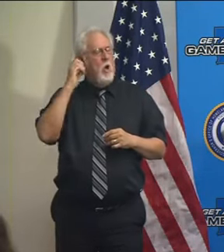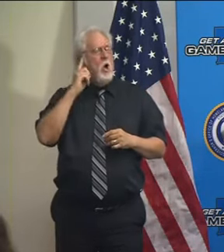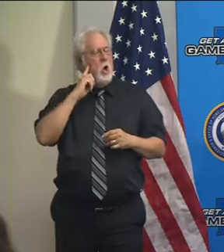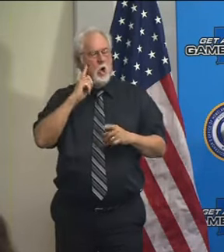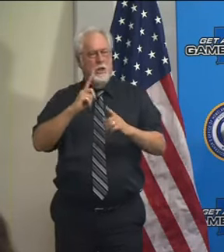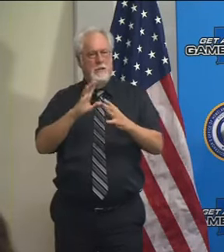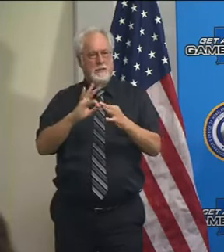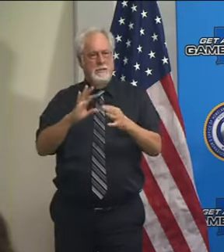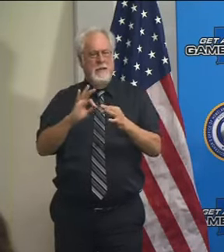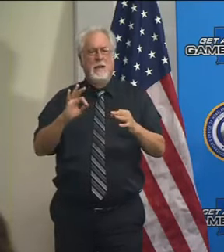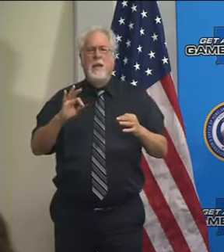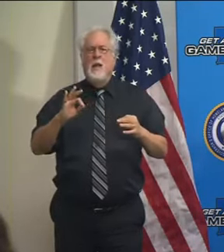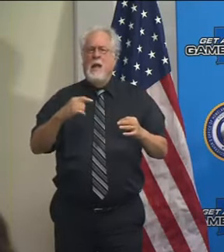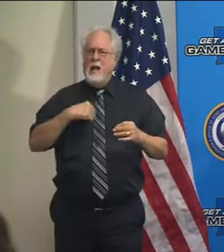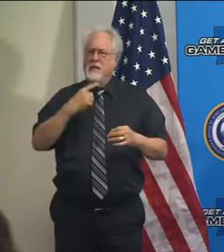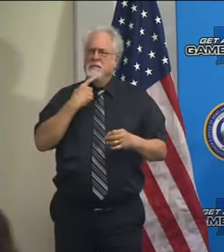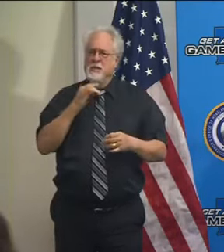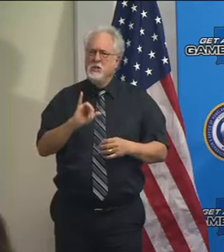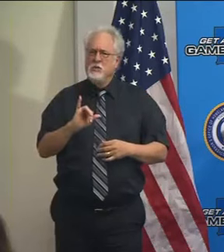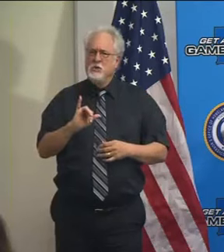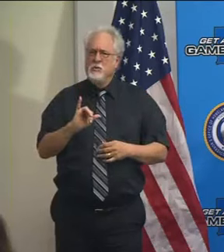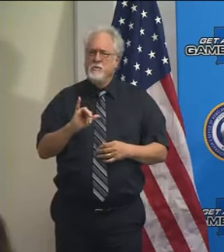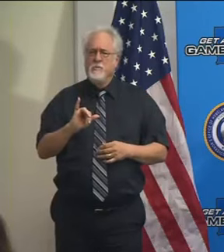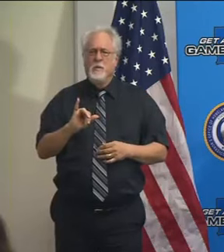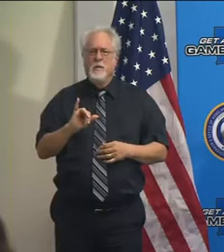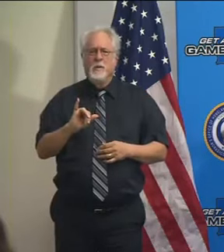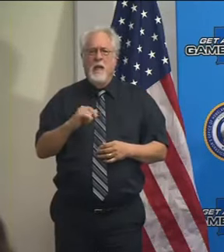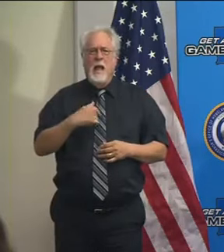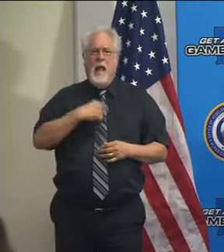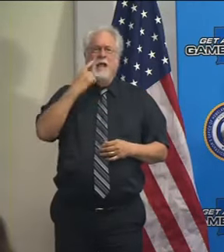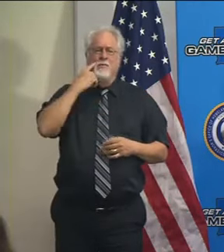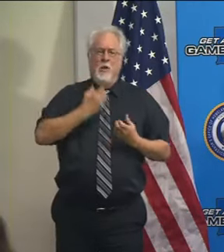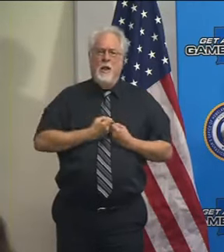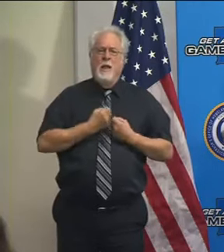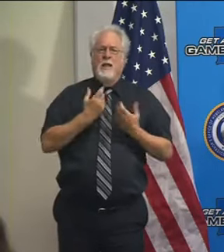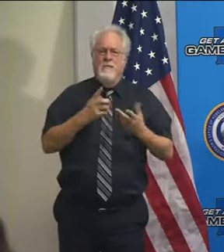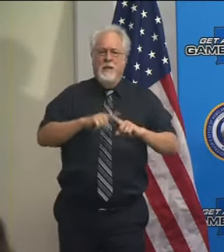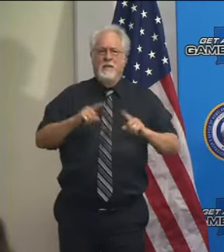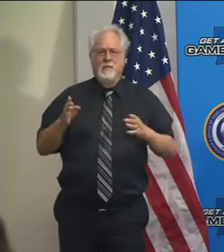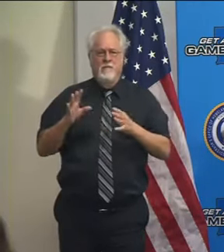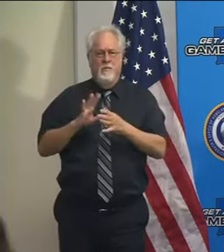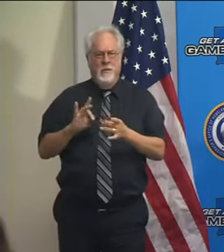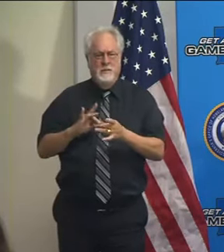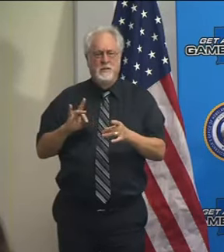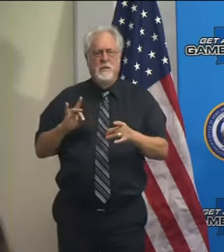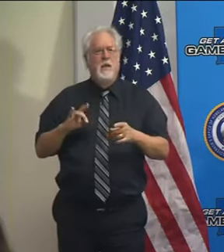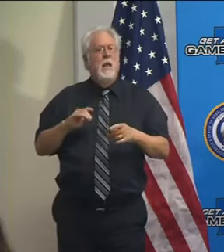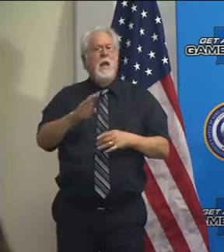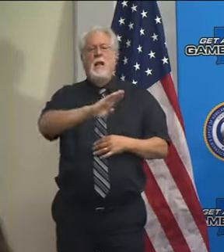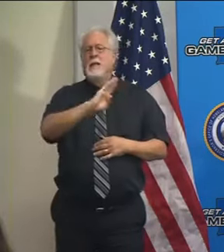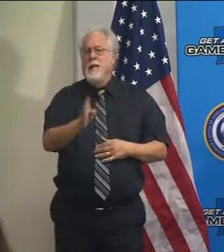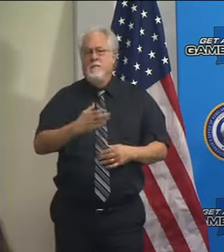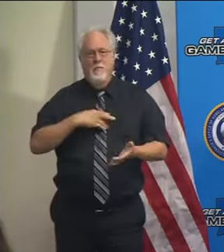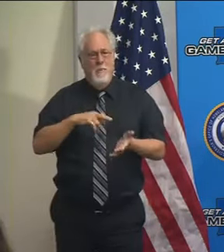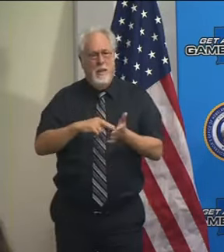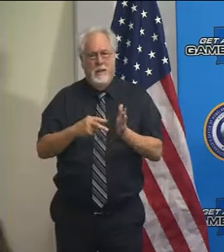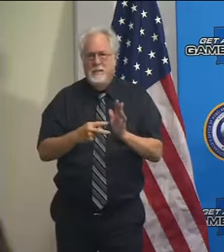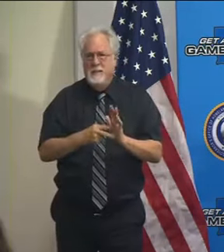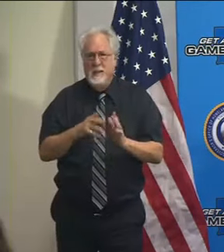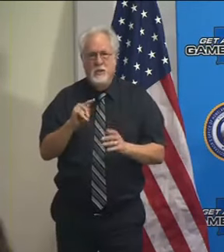and I said it too in a way that I thought I was conveying a different message. It was never my